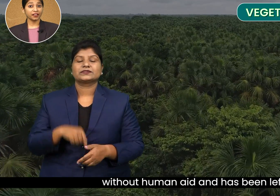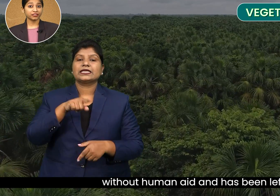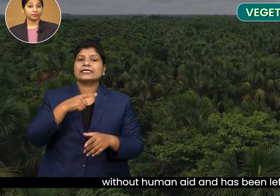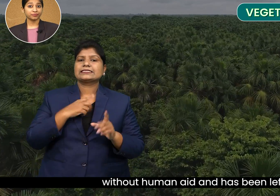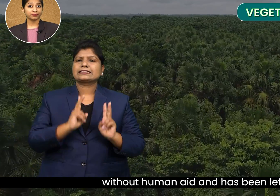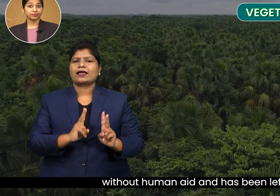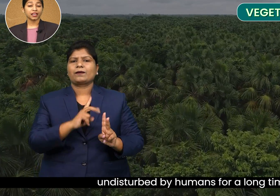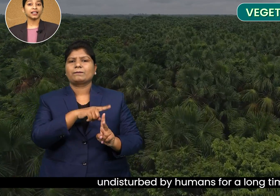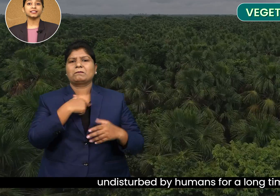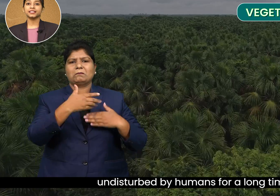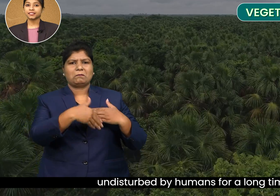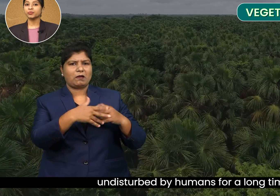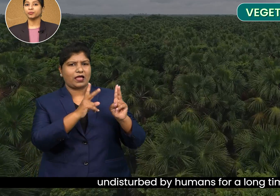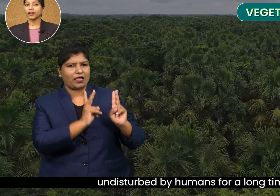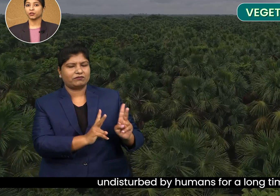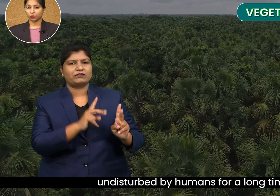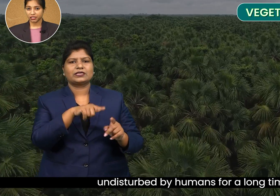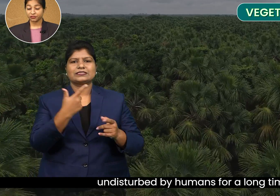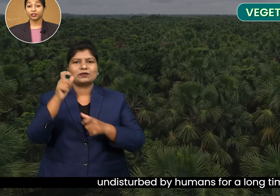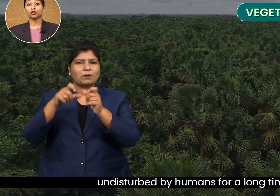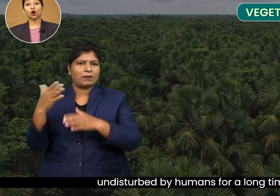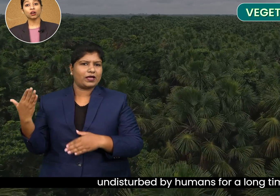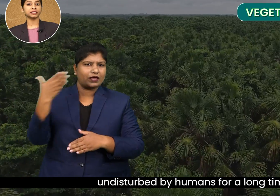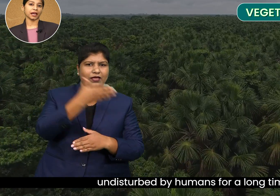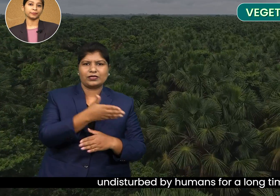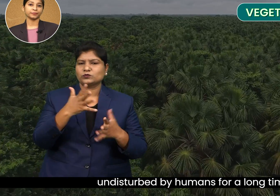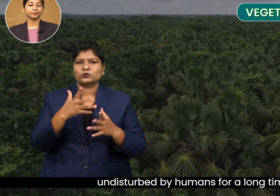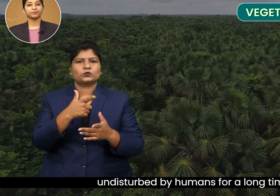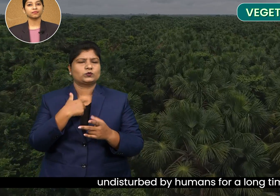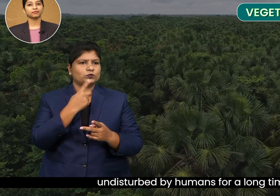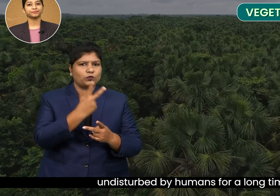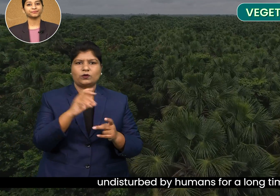been left undisturbed by humans for a long time.